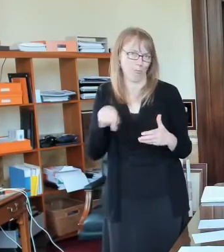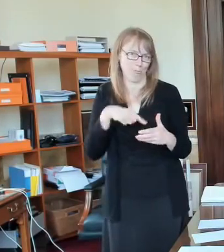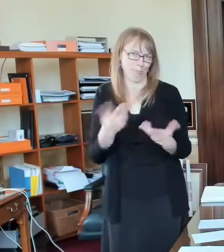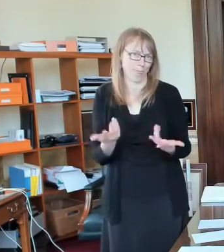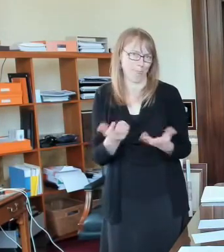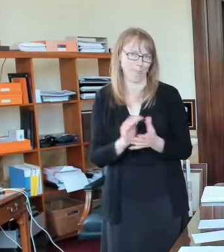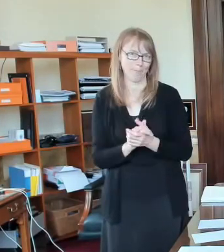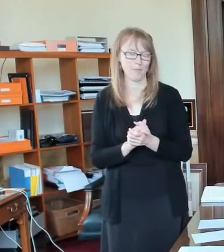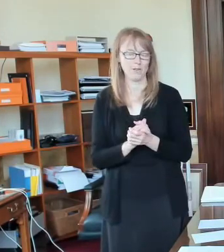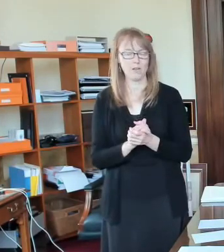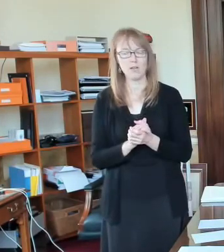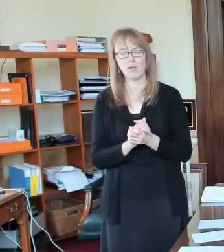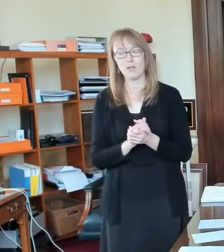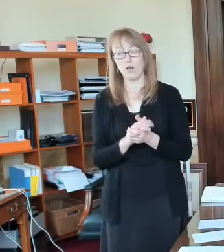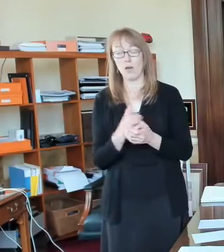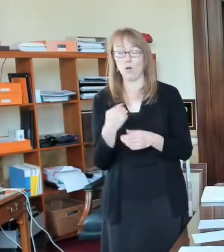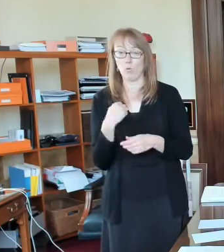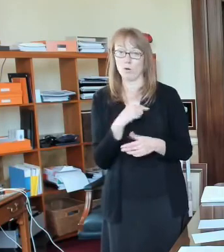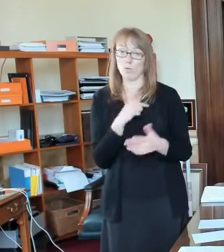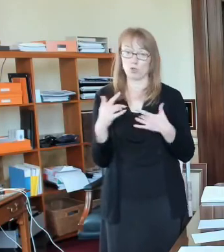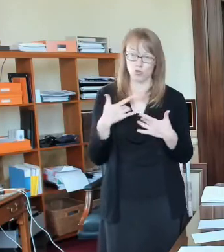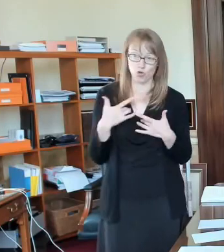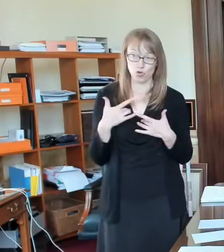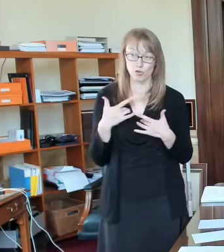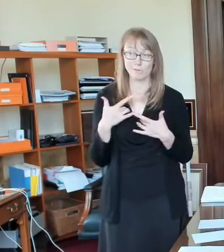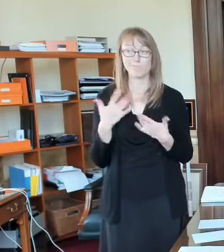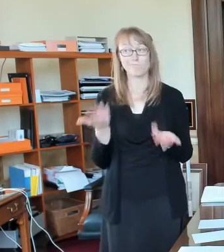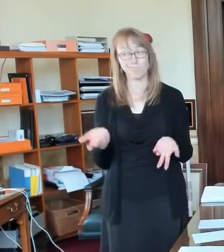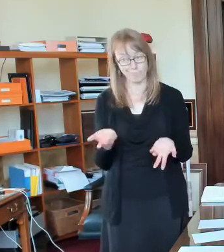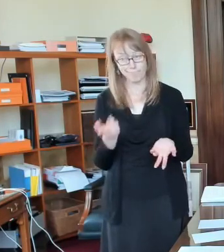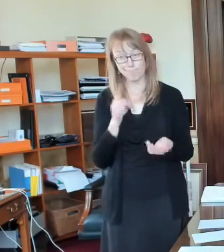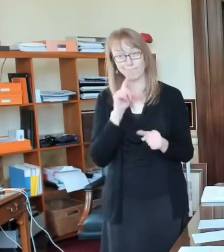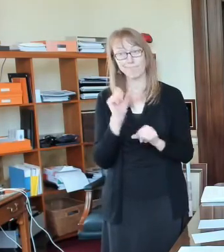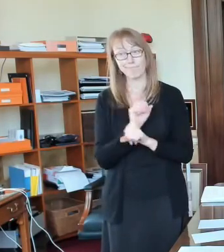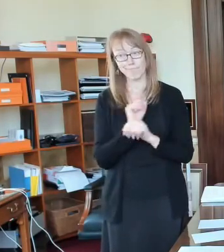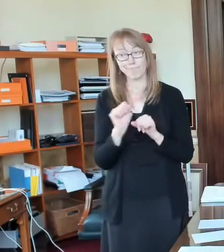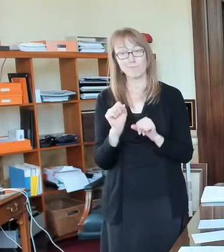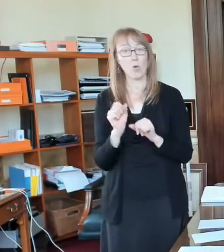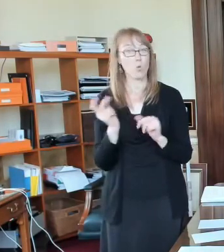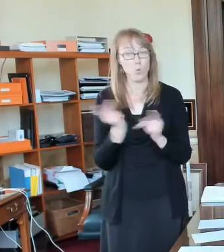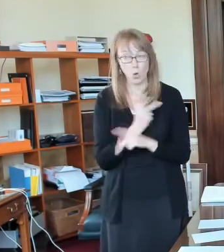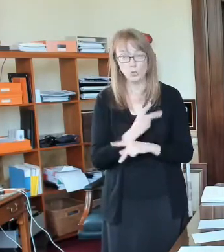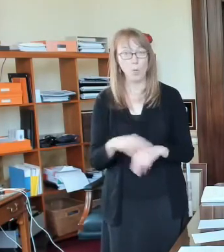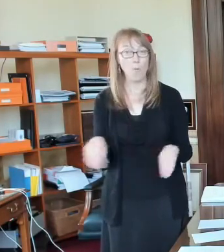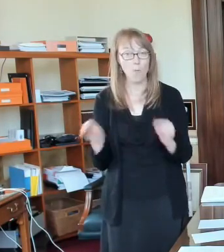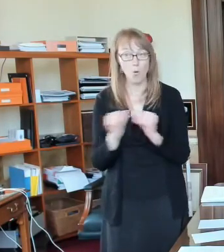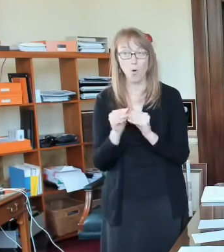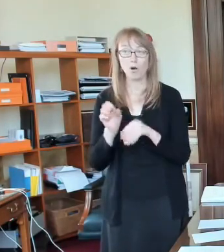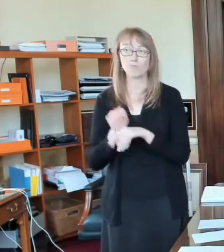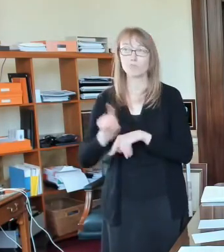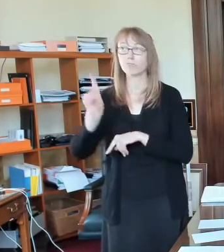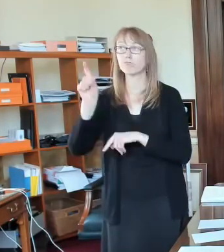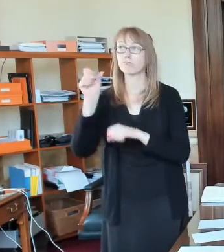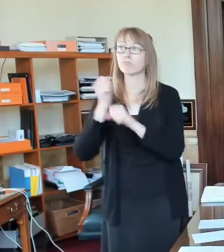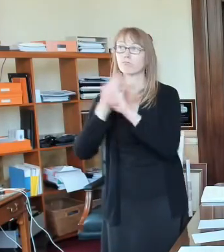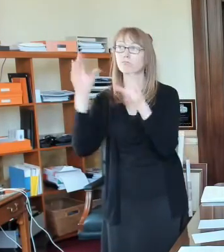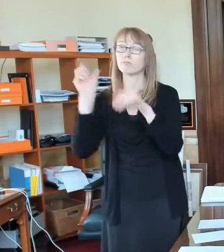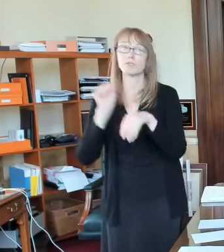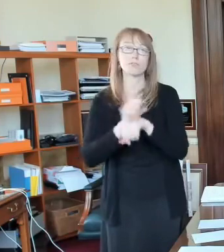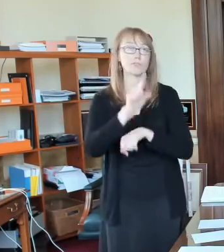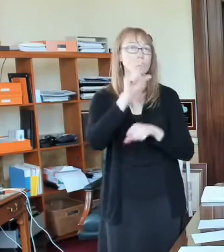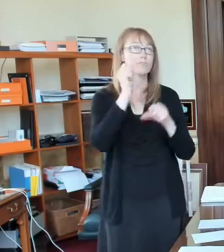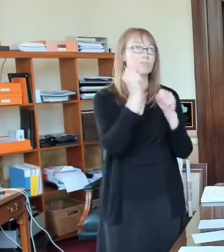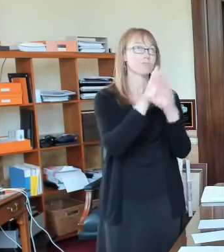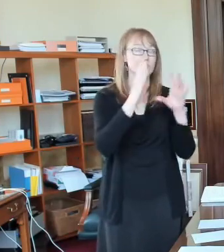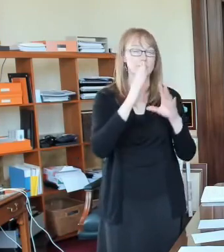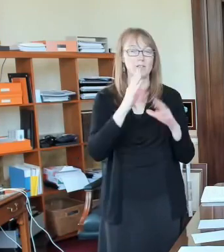we worried there would be, there were more fireworks than ever. There were no firework displays. Fireworks were cheap, I'm told,